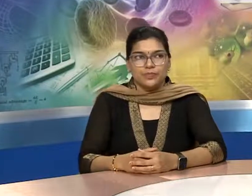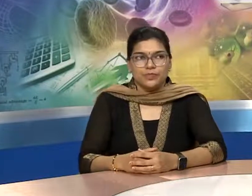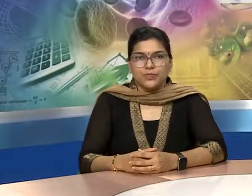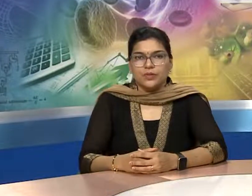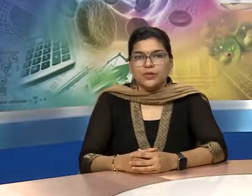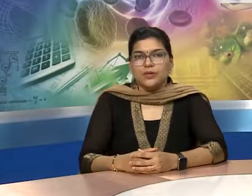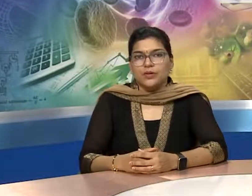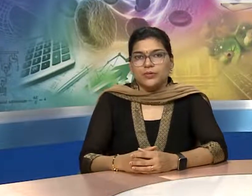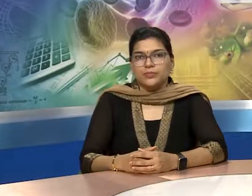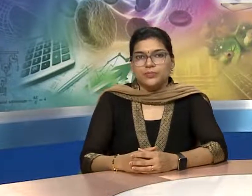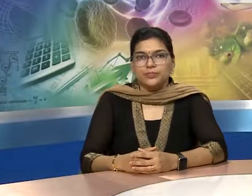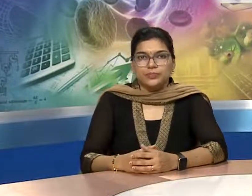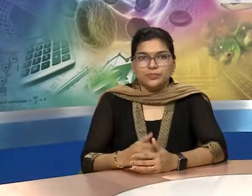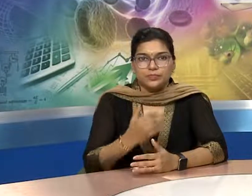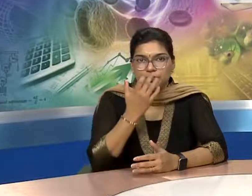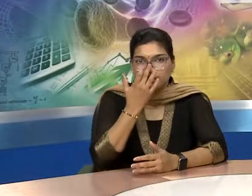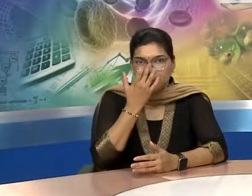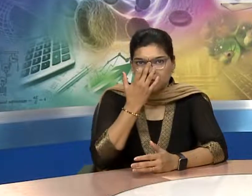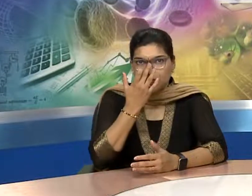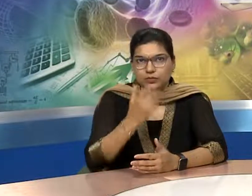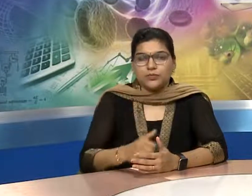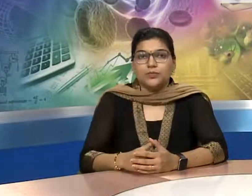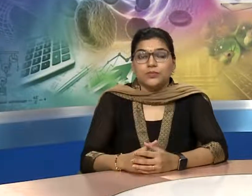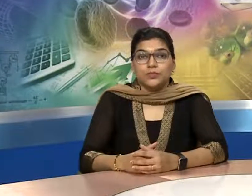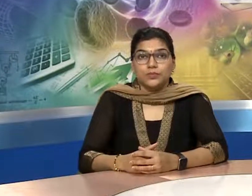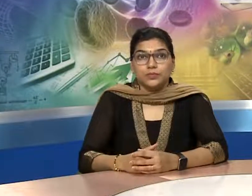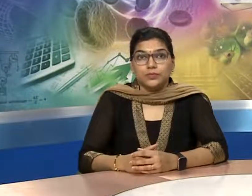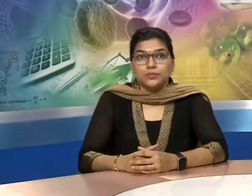material also for the community.